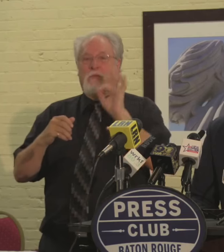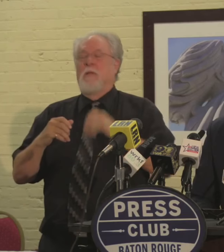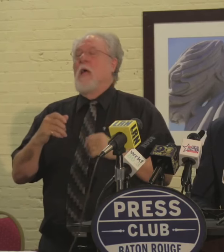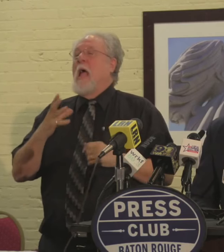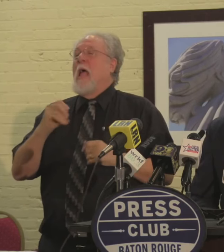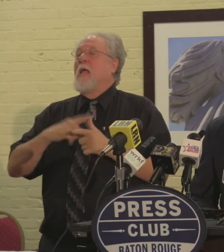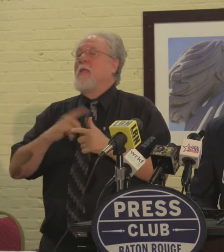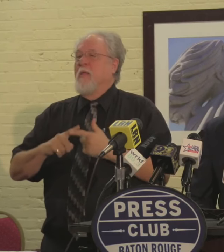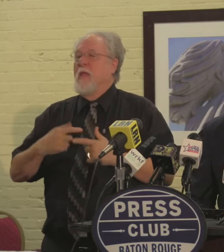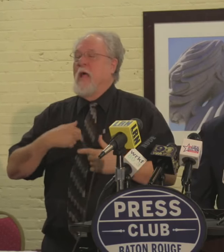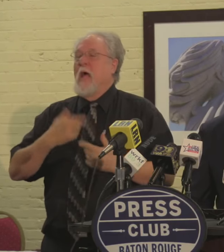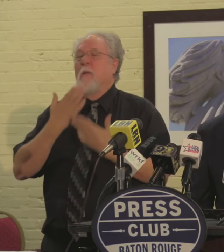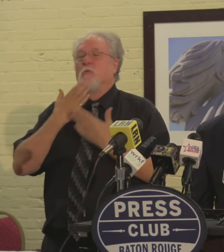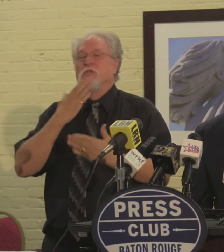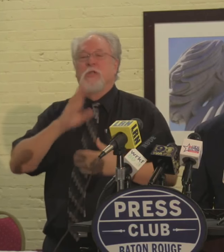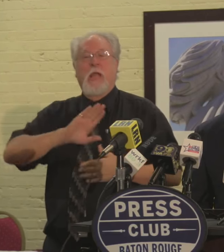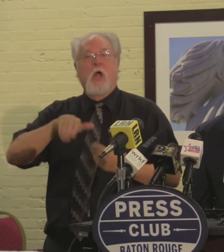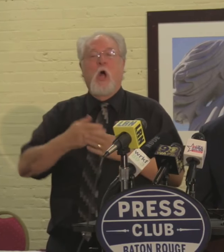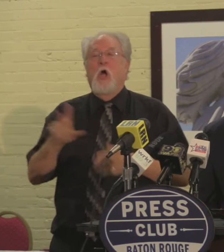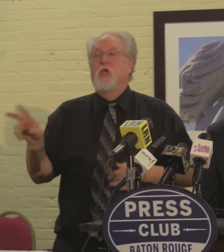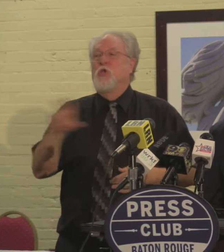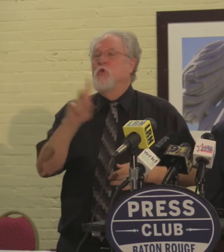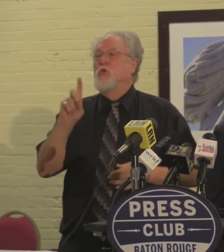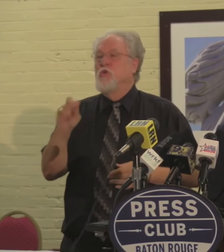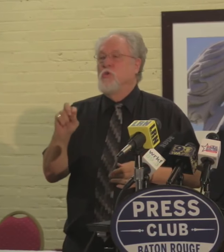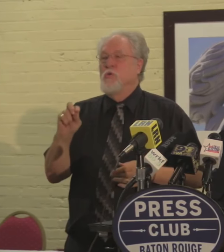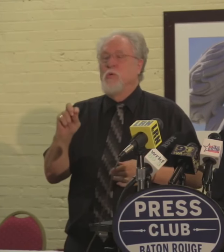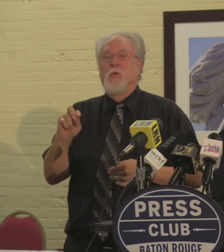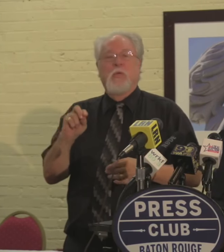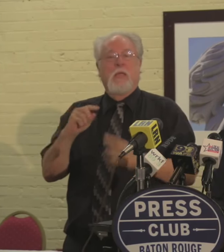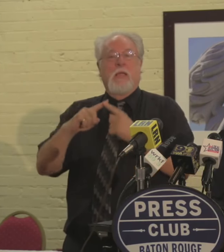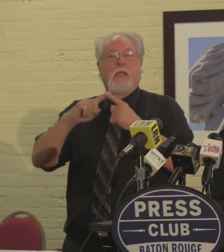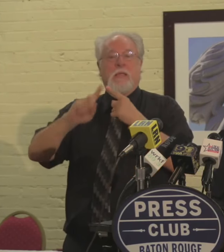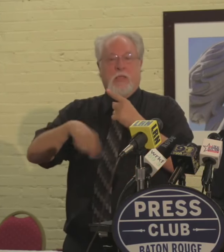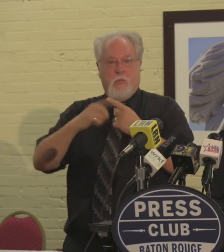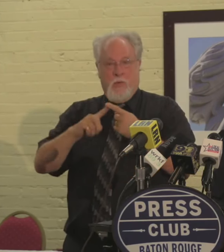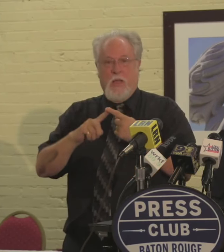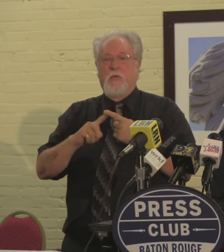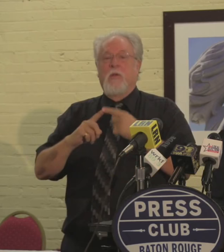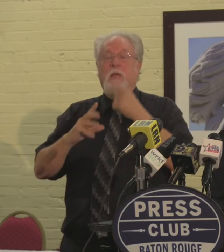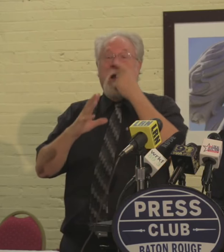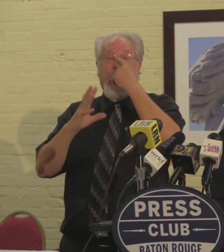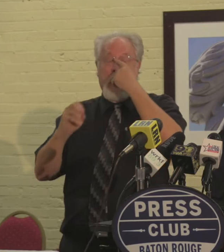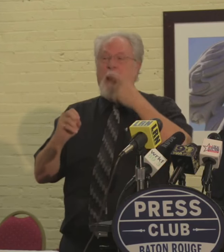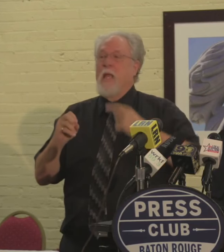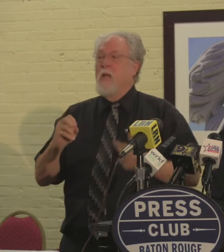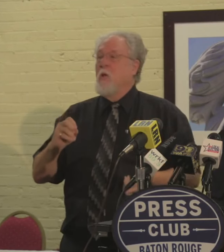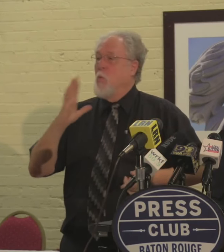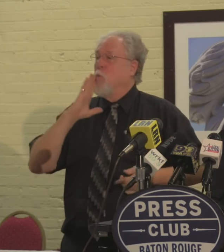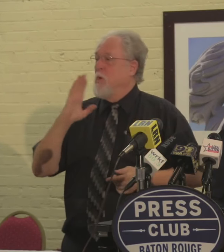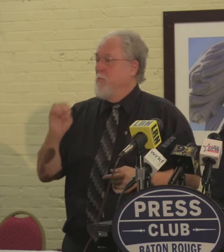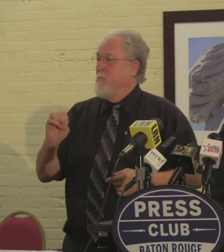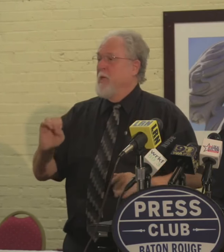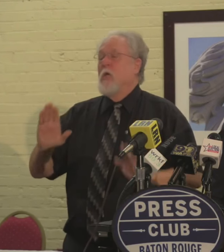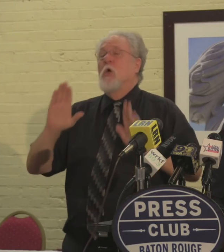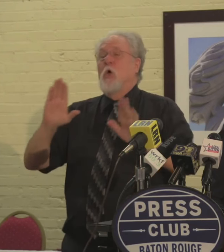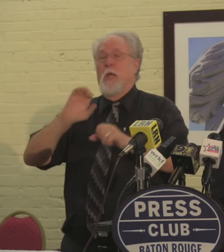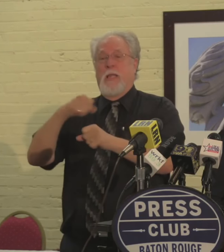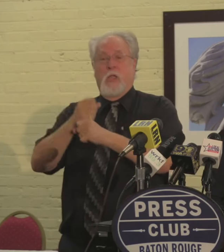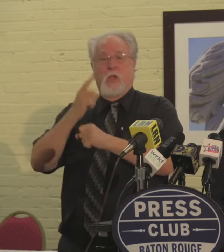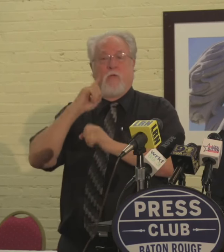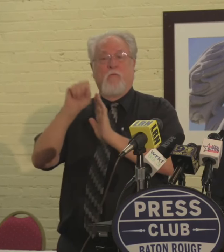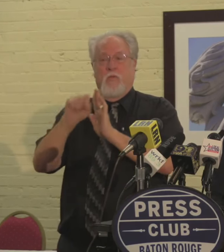But I appreciate all that you all do year-round. I think it's going to be a great year for the state